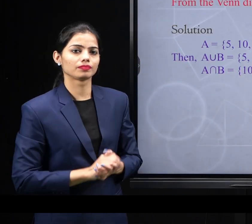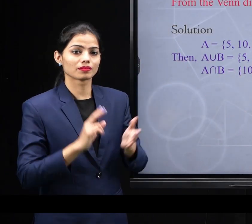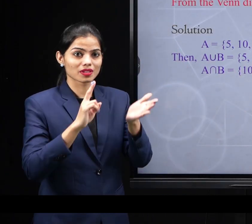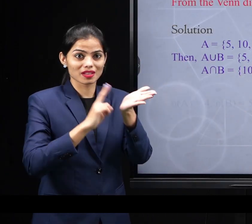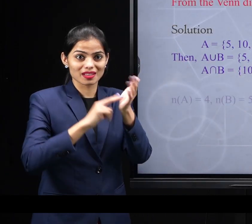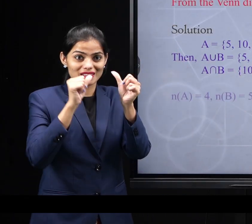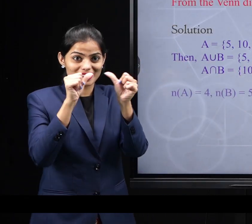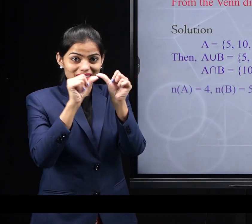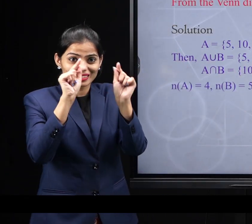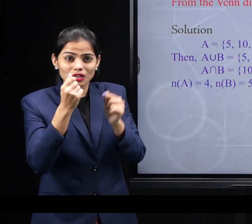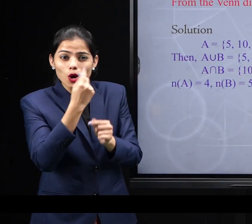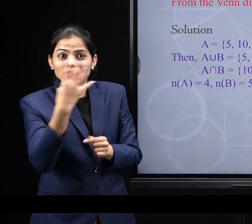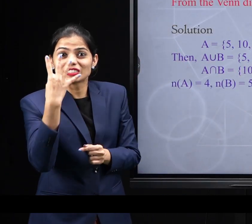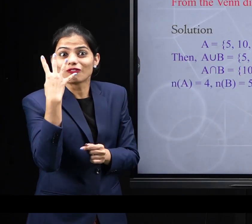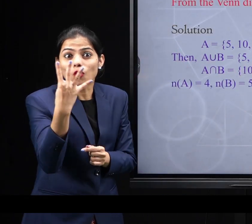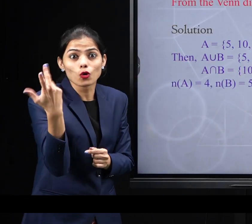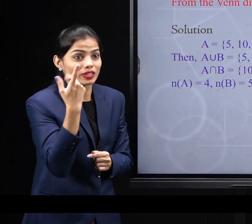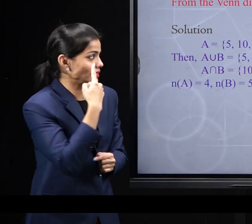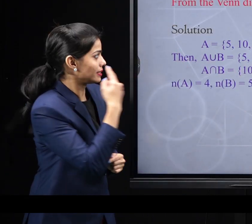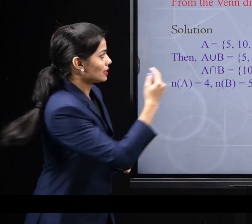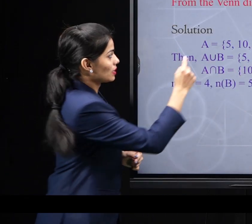N into A is equal to 4